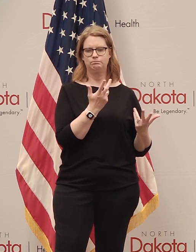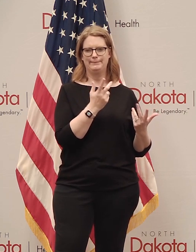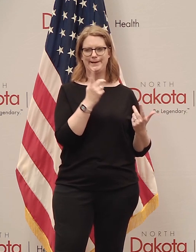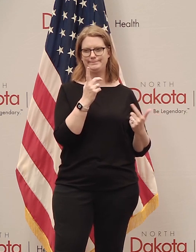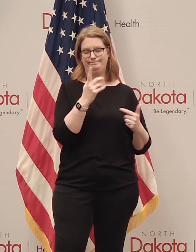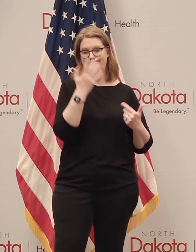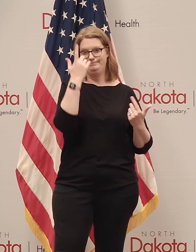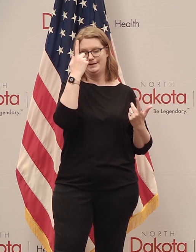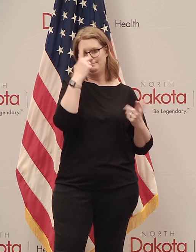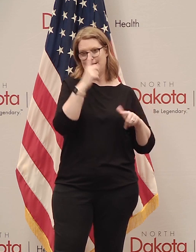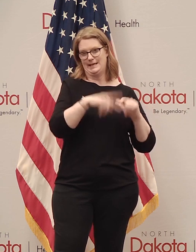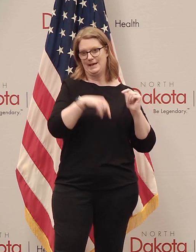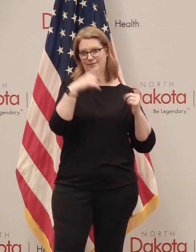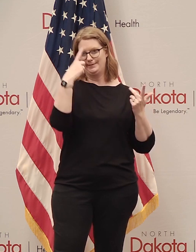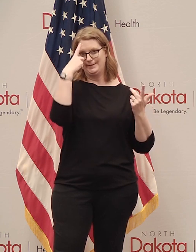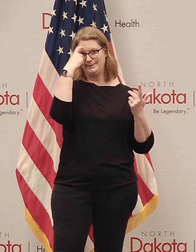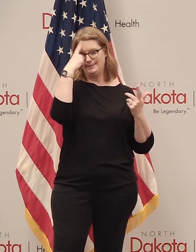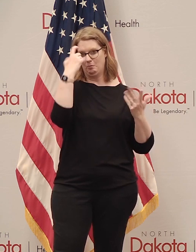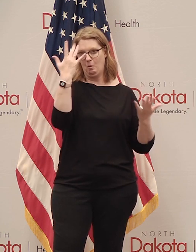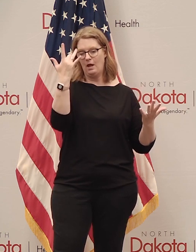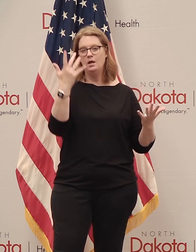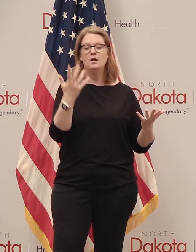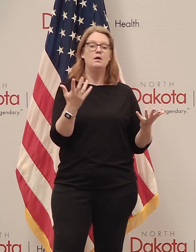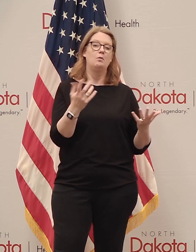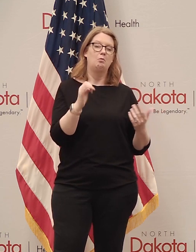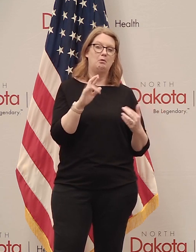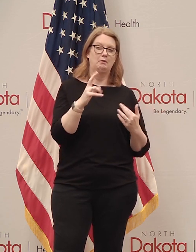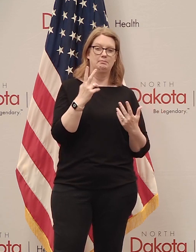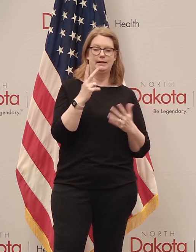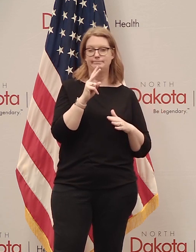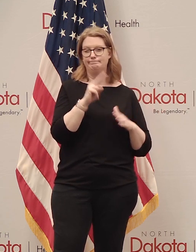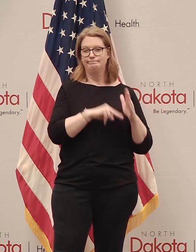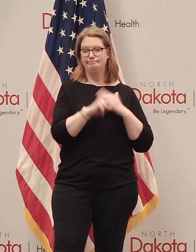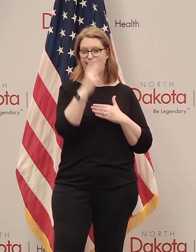speculate why it would be, but it's when there is